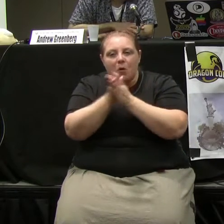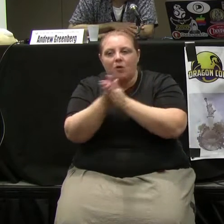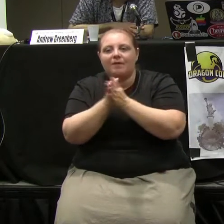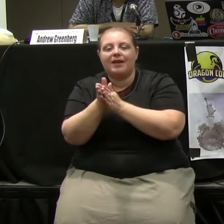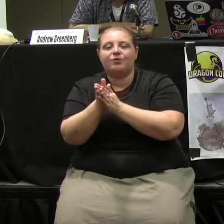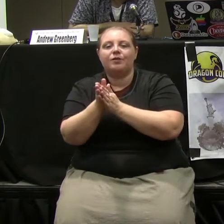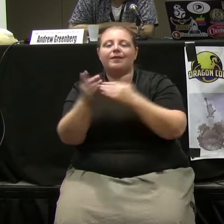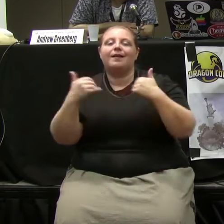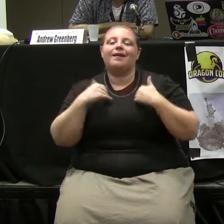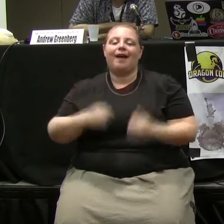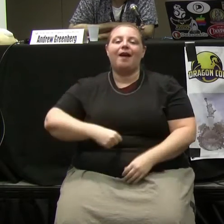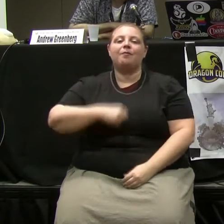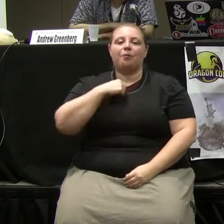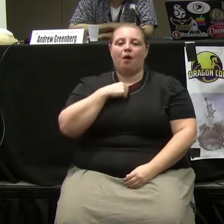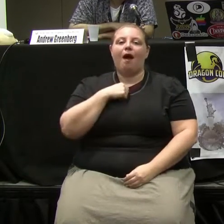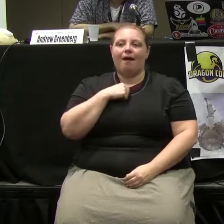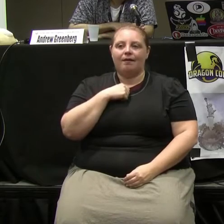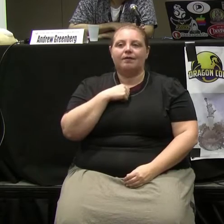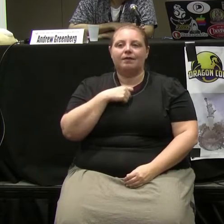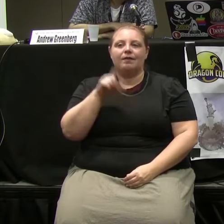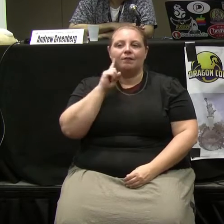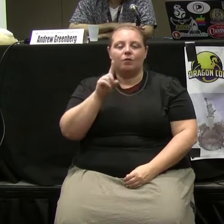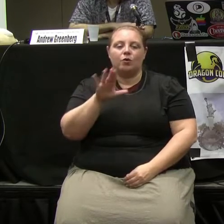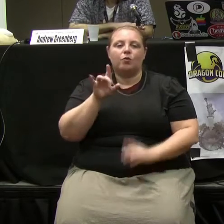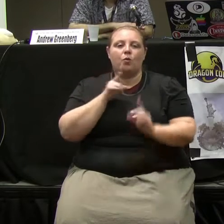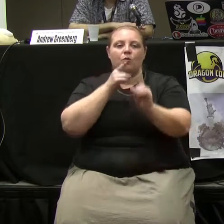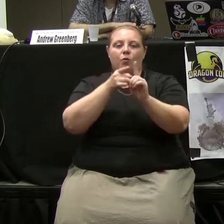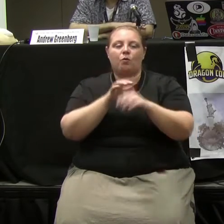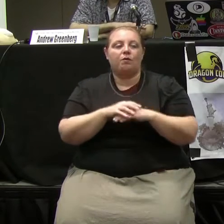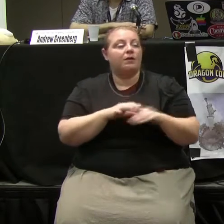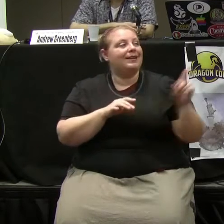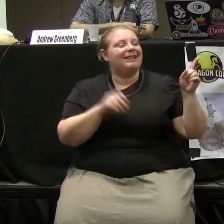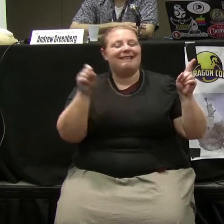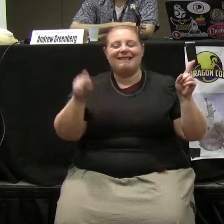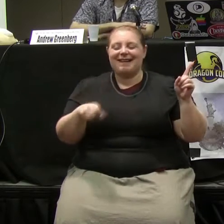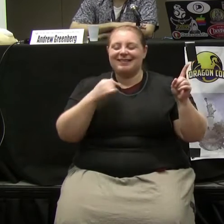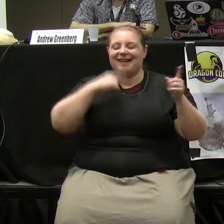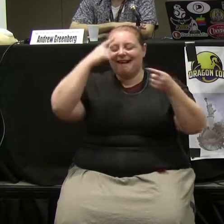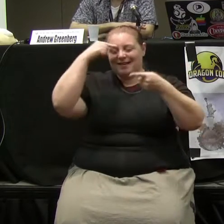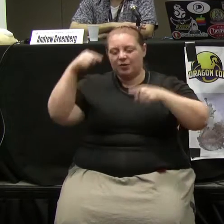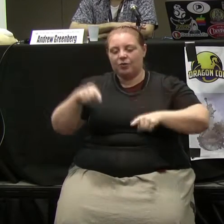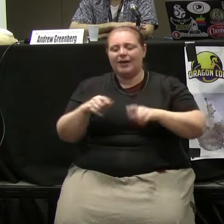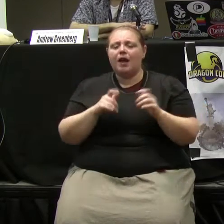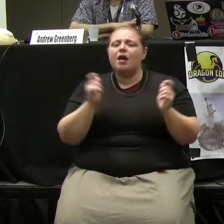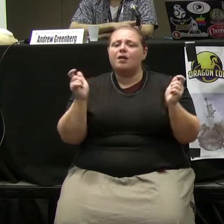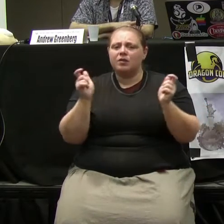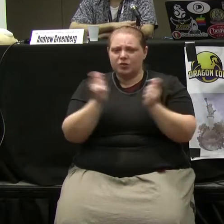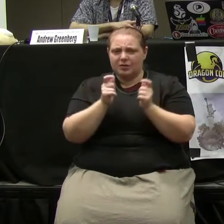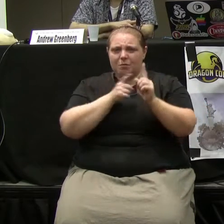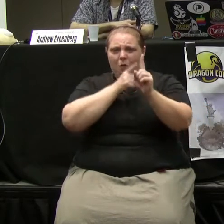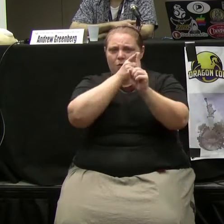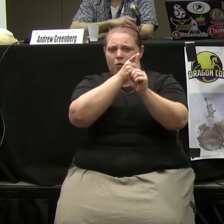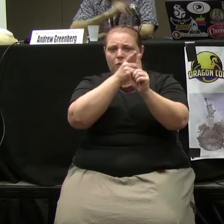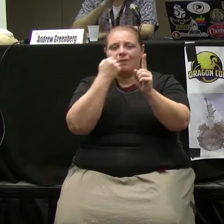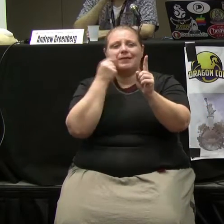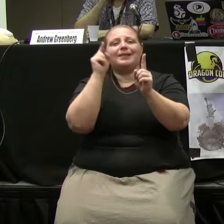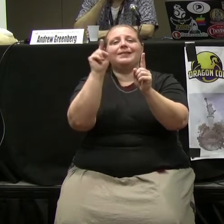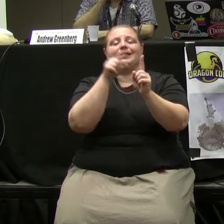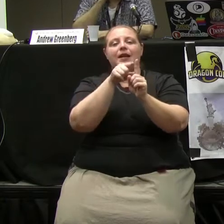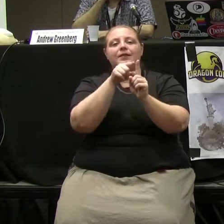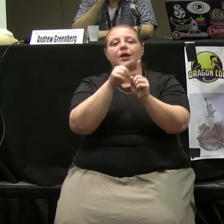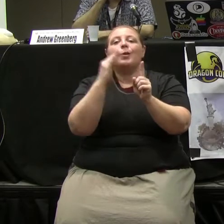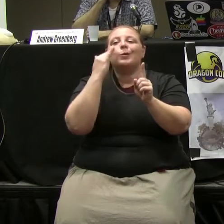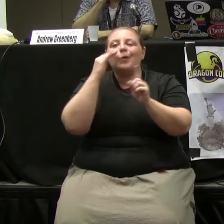do. I think that is right on. The small victories are important. And know when you can get a